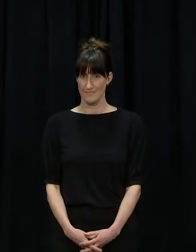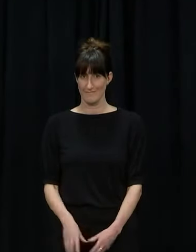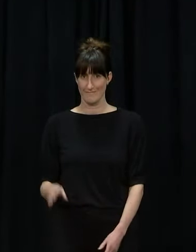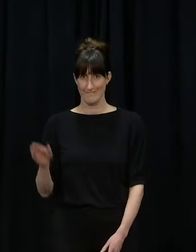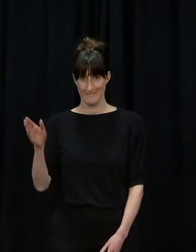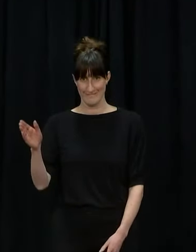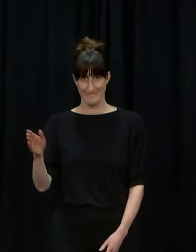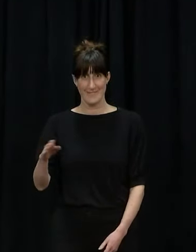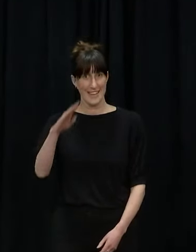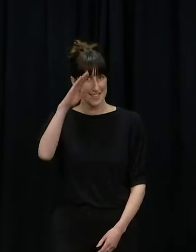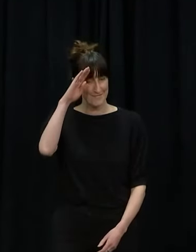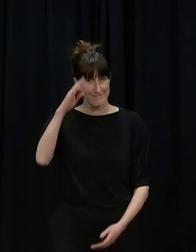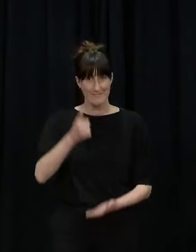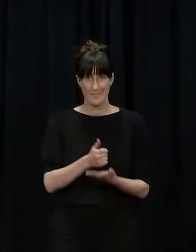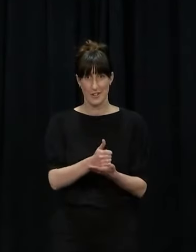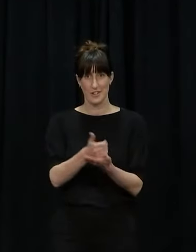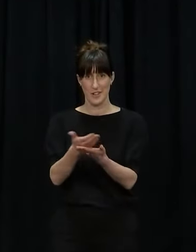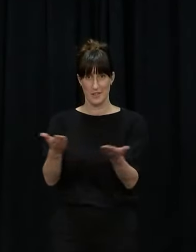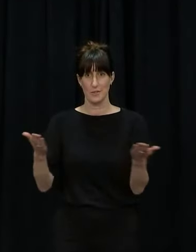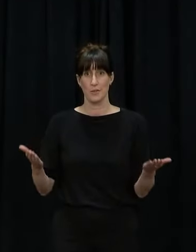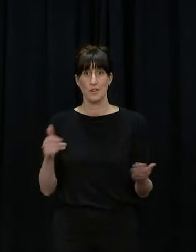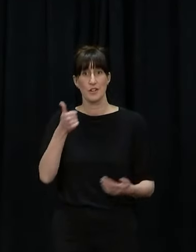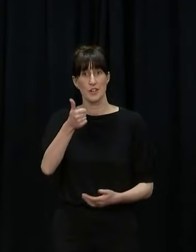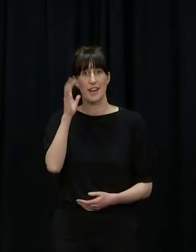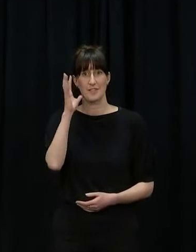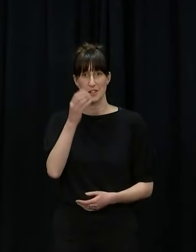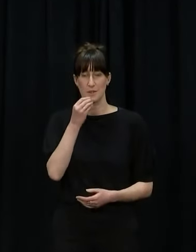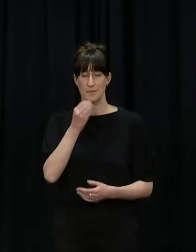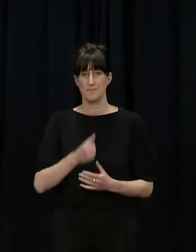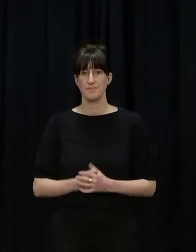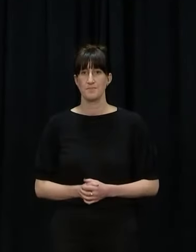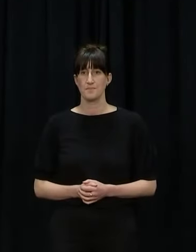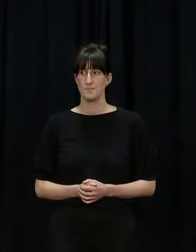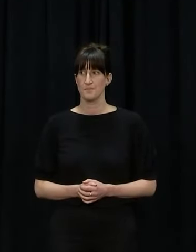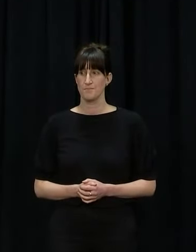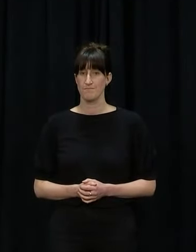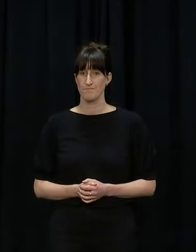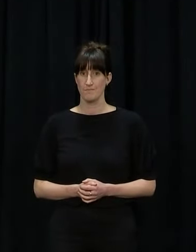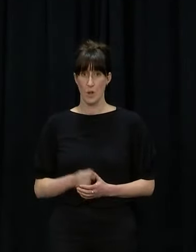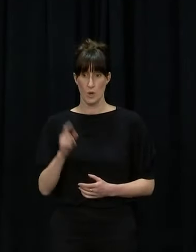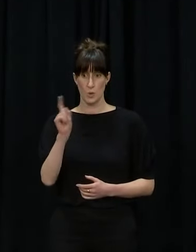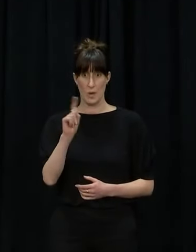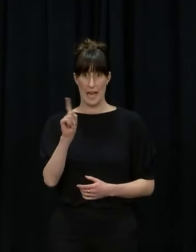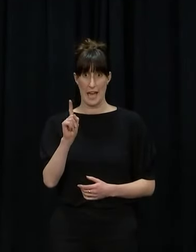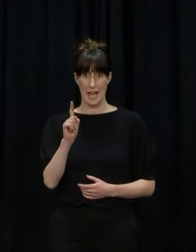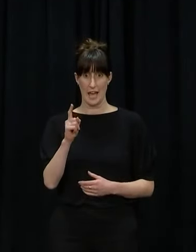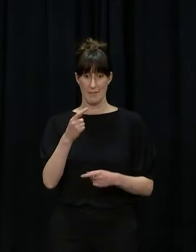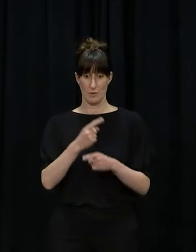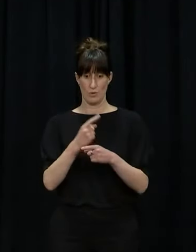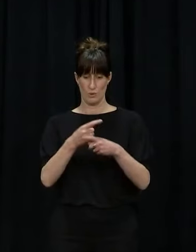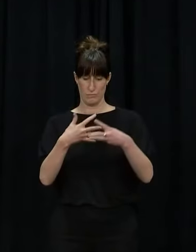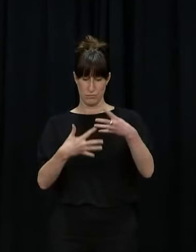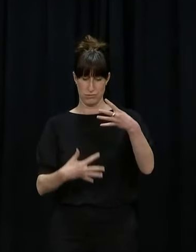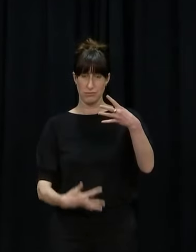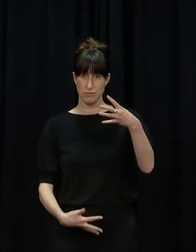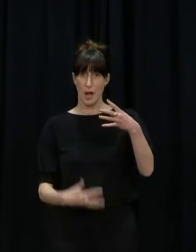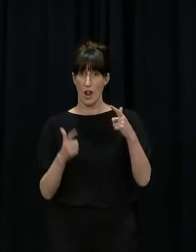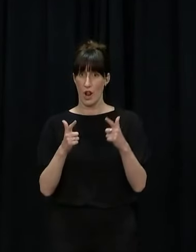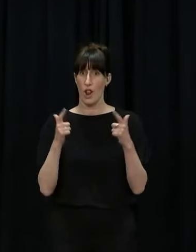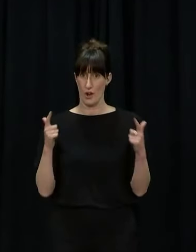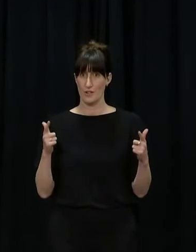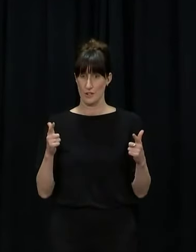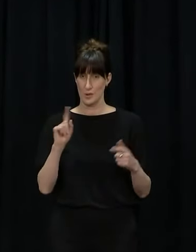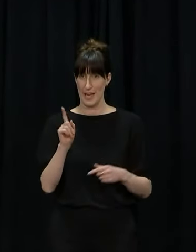Tēnā koutou katoa. Good afternoon. There is quite a bit to cover in today's